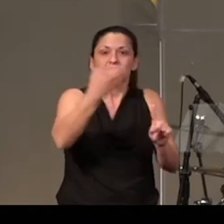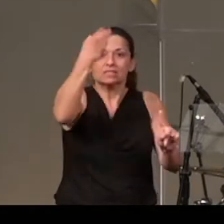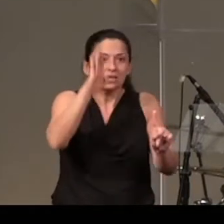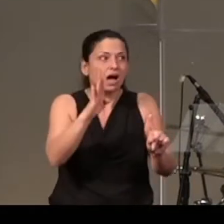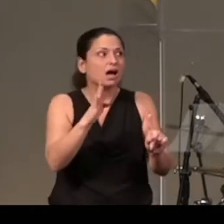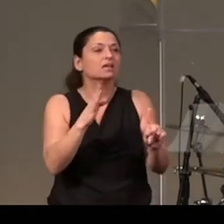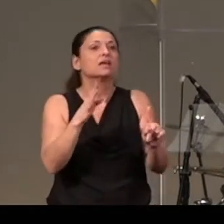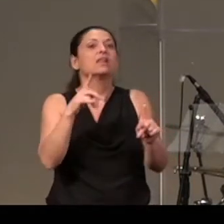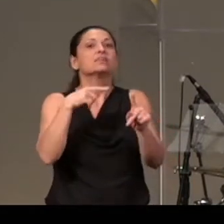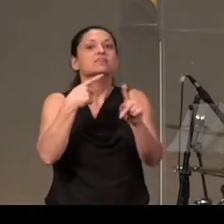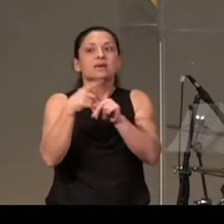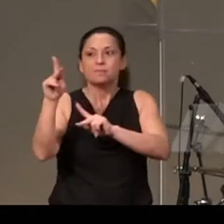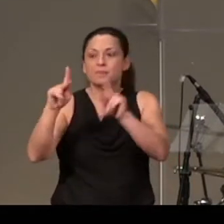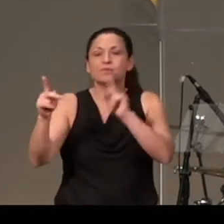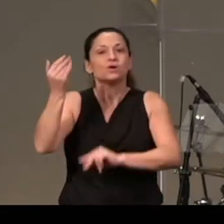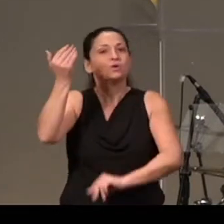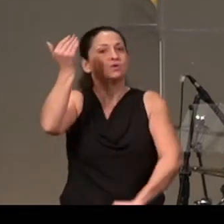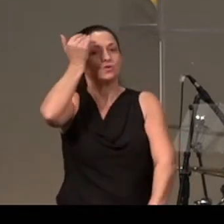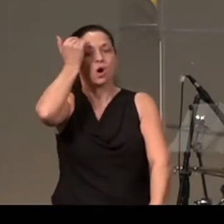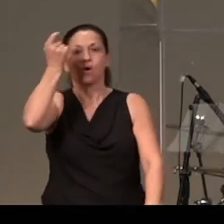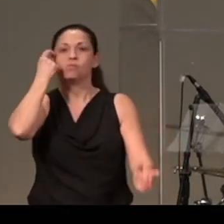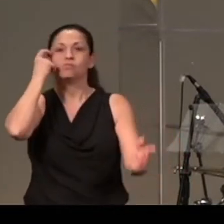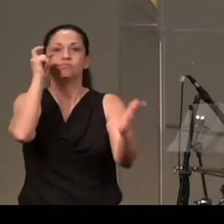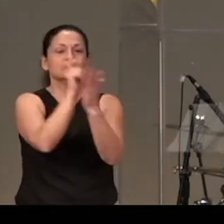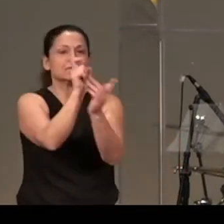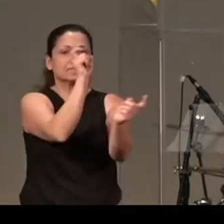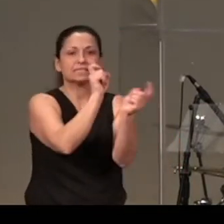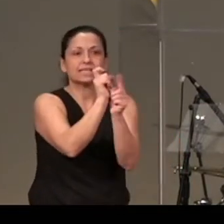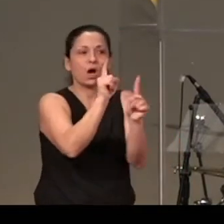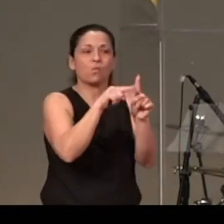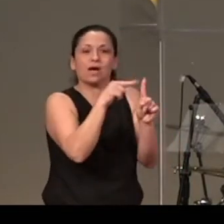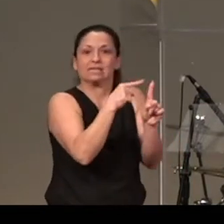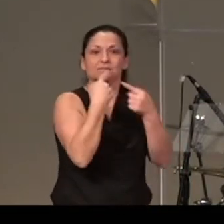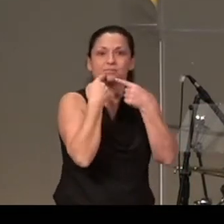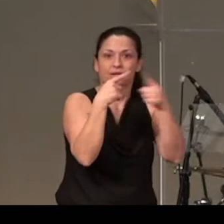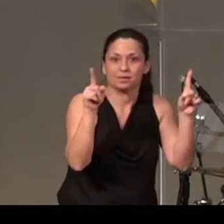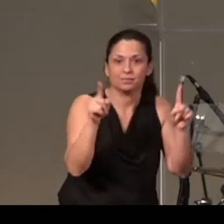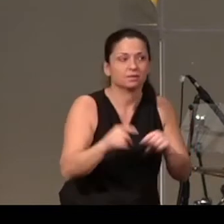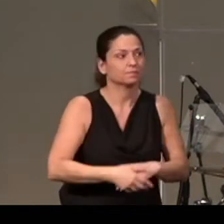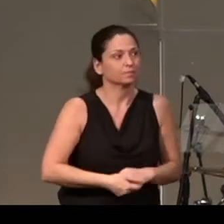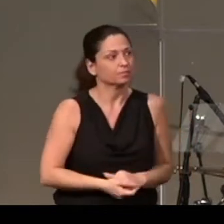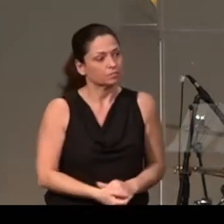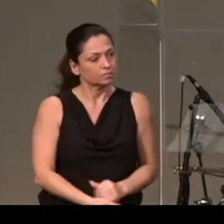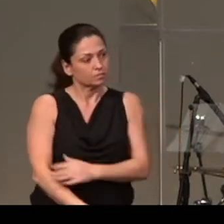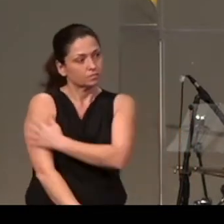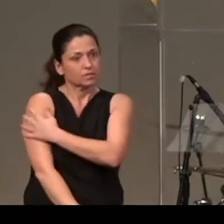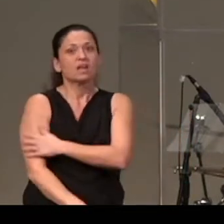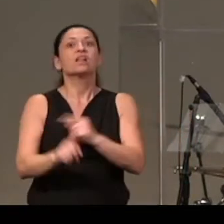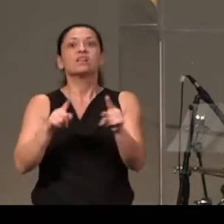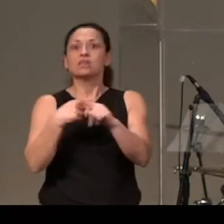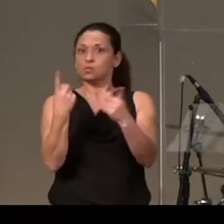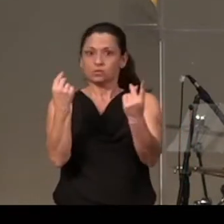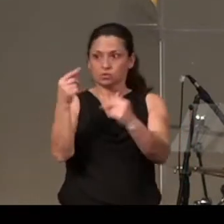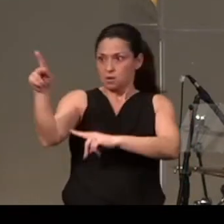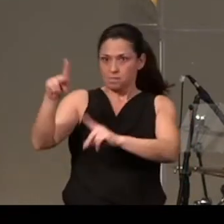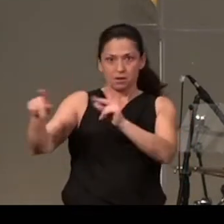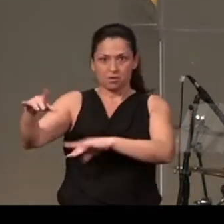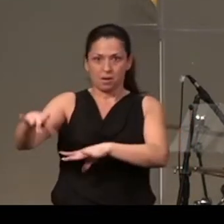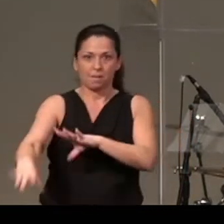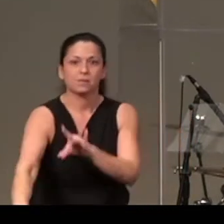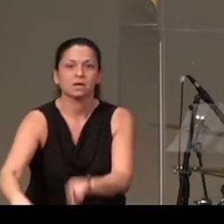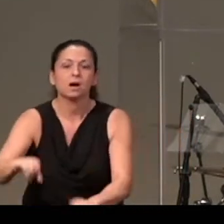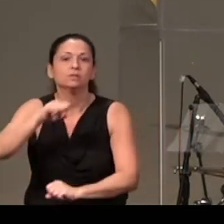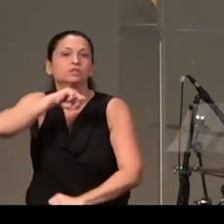exactly what he was claiming. Notice how they responded. Therefore, they picked up stones to throw at him, because blasphemy was